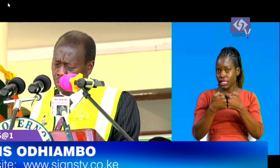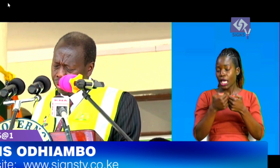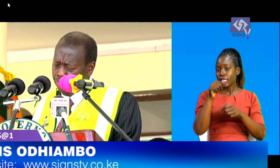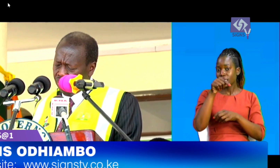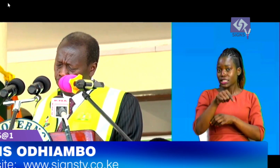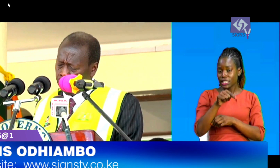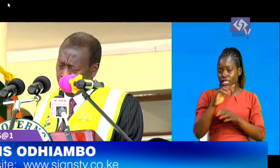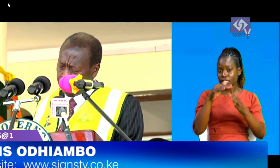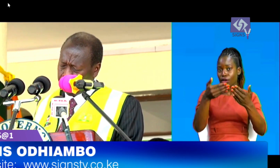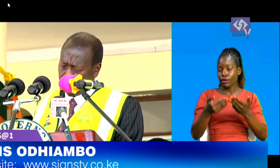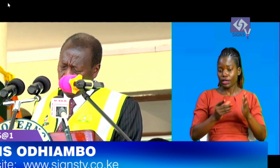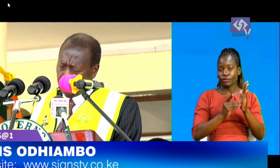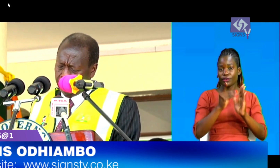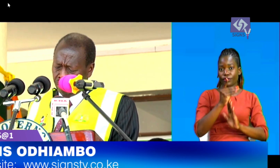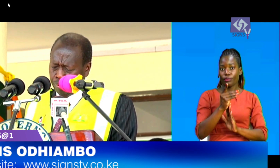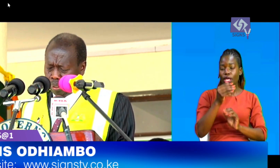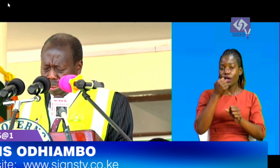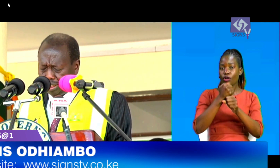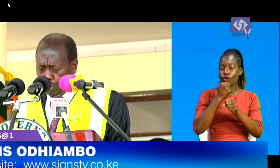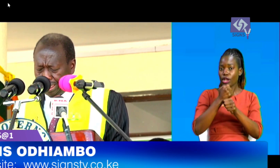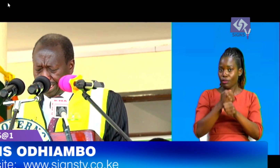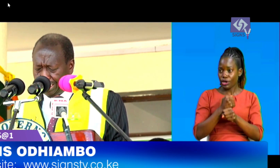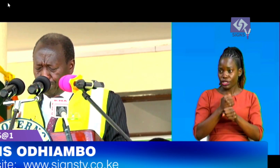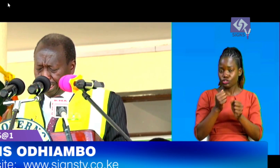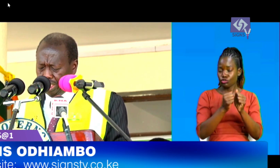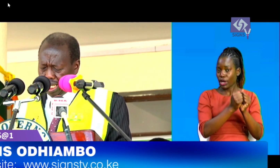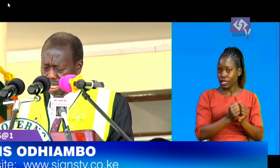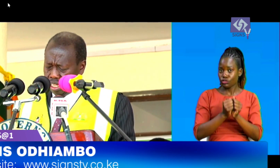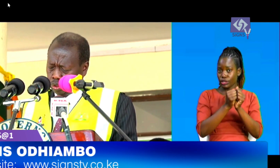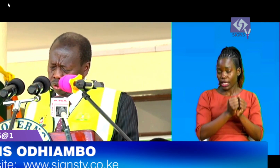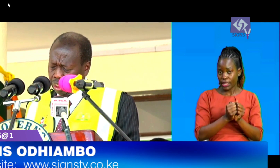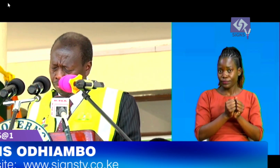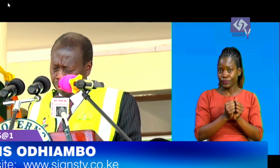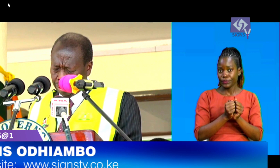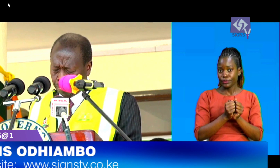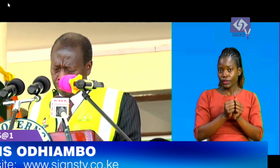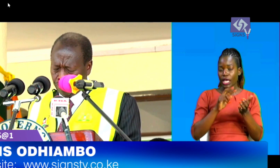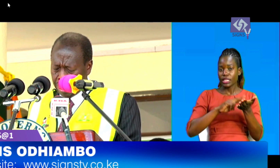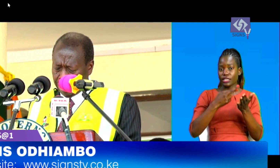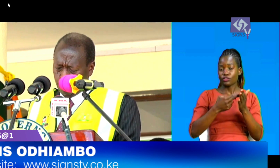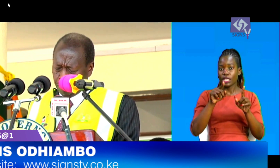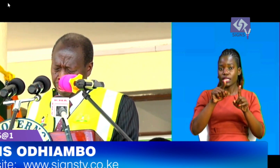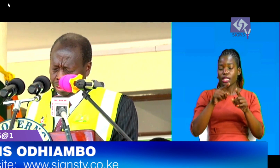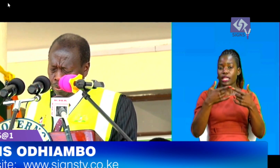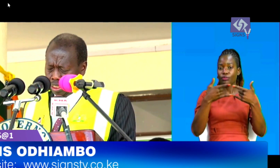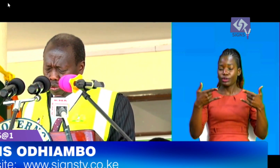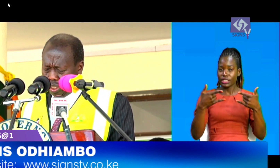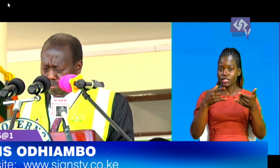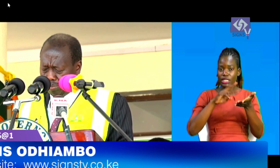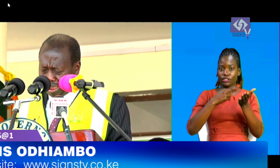welcome development collaboration from all our development partners to assist us bridge the resource and capacity gaps that we may experience during implementation,